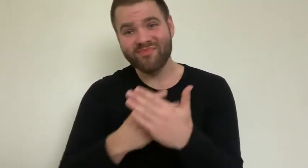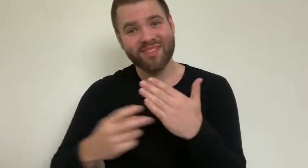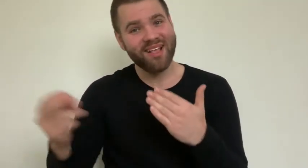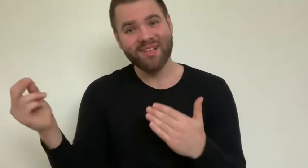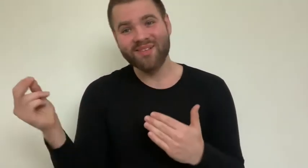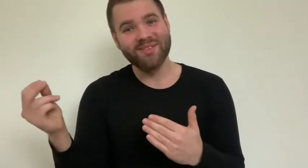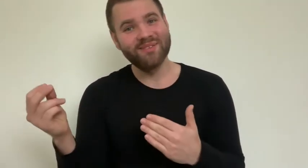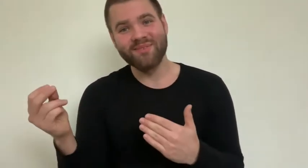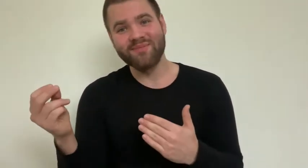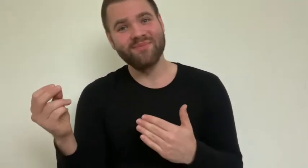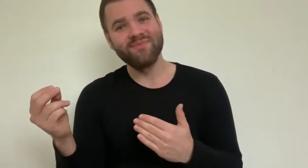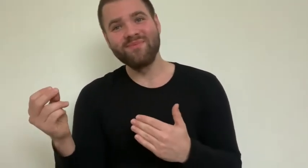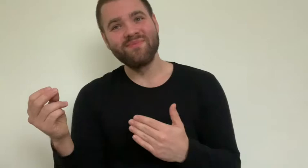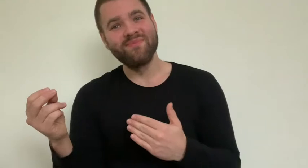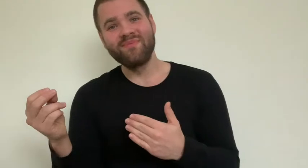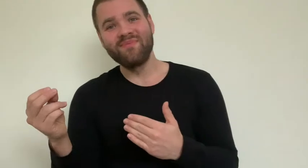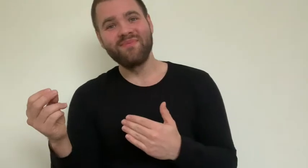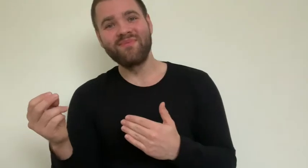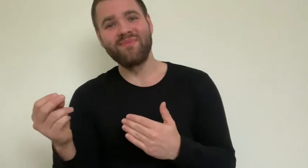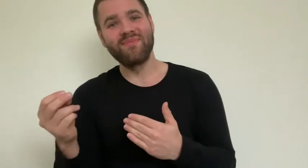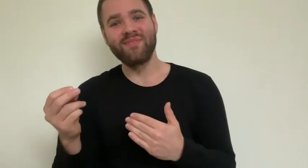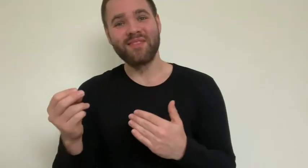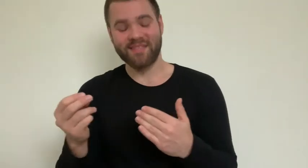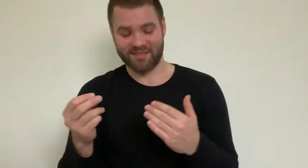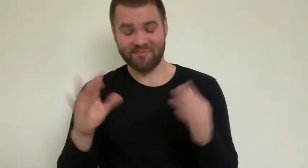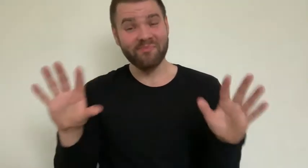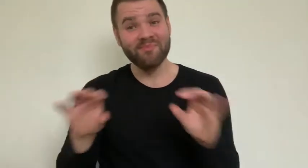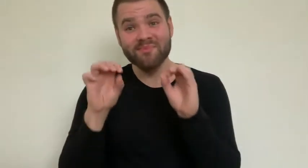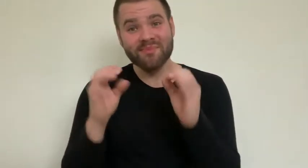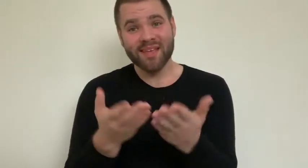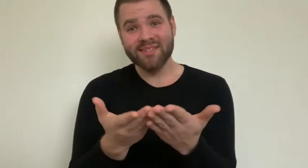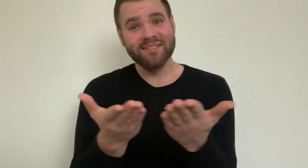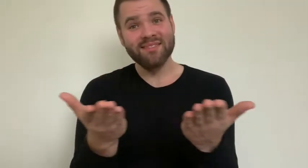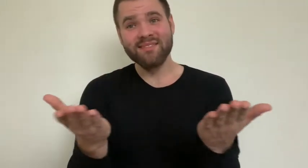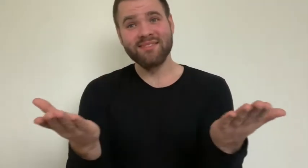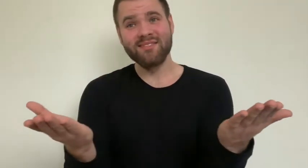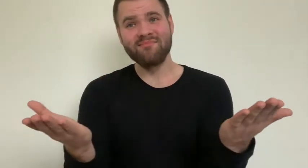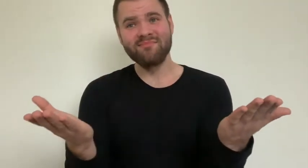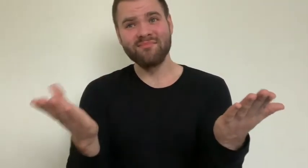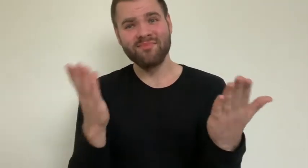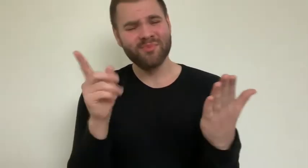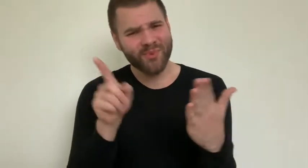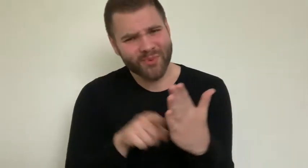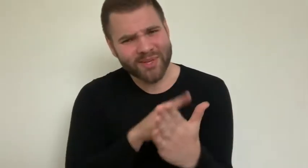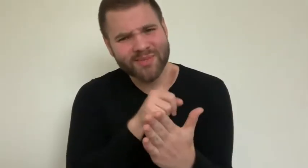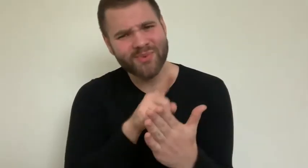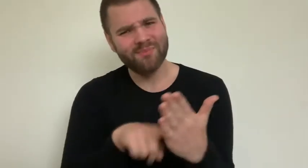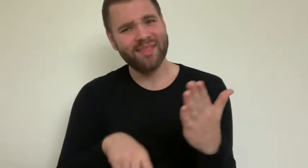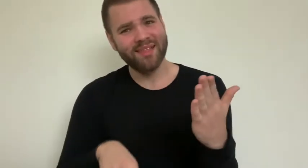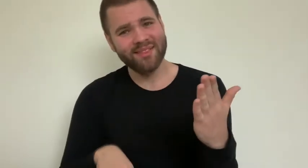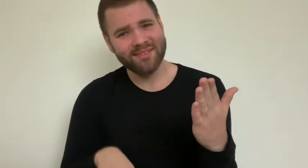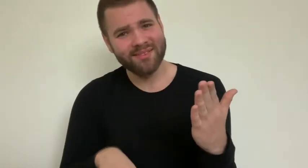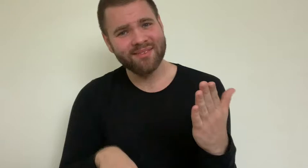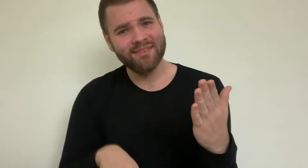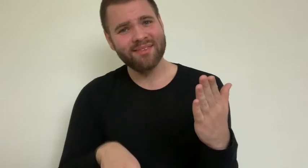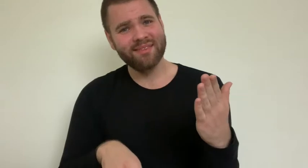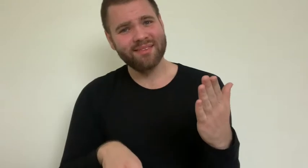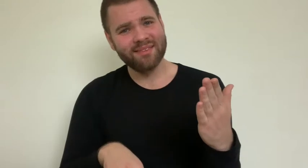don't wanna leave. Some kinds of magic, it's hard to believe.